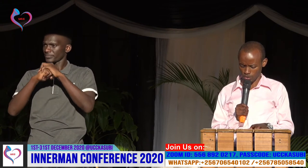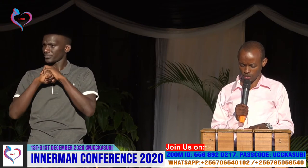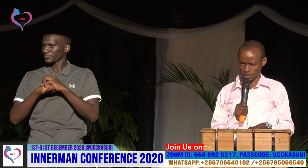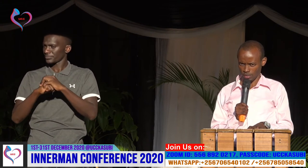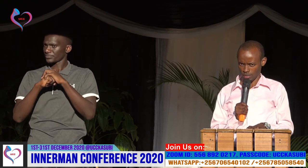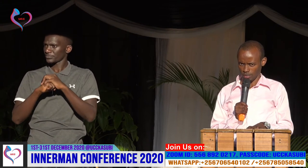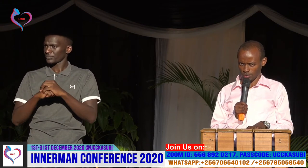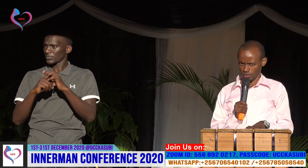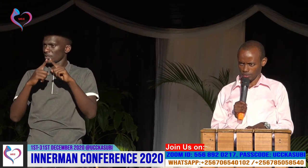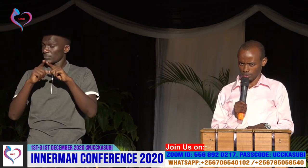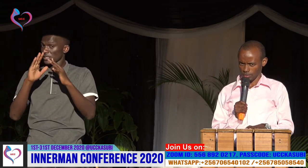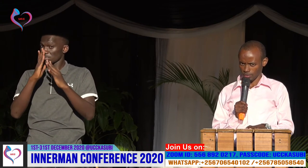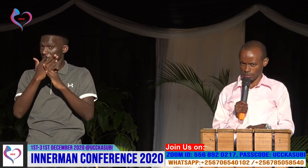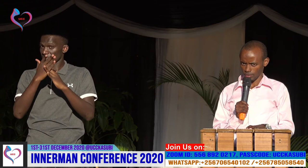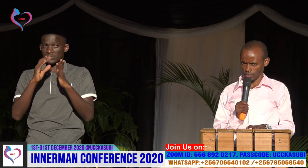worship.